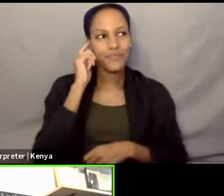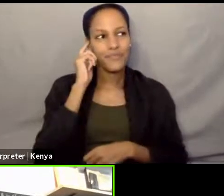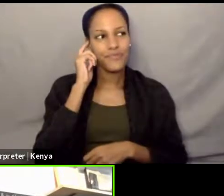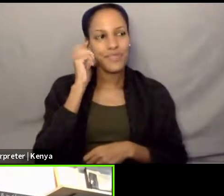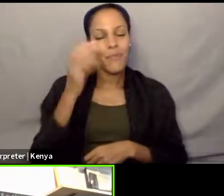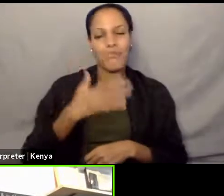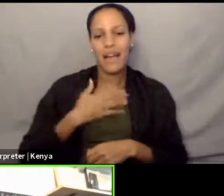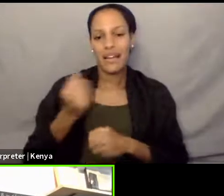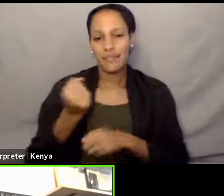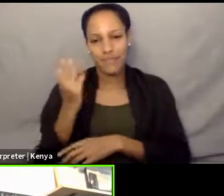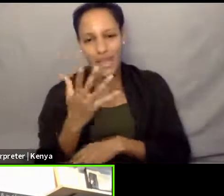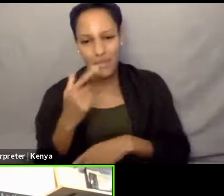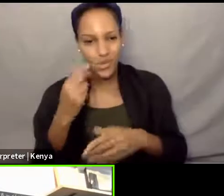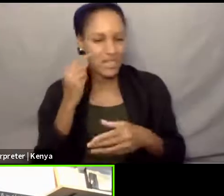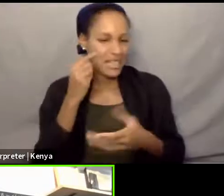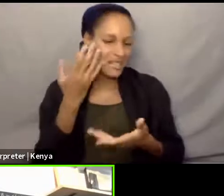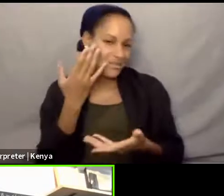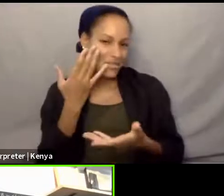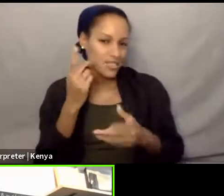gamble,